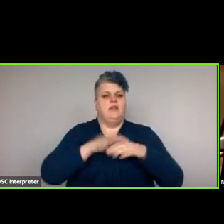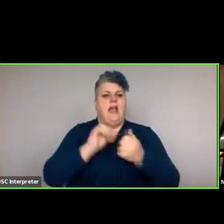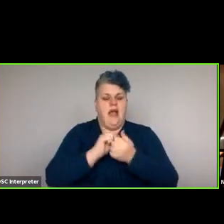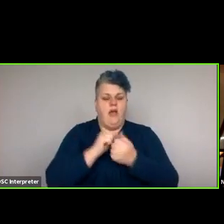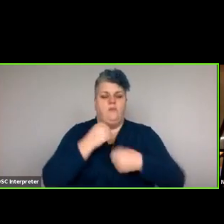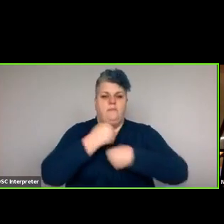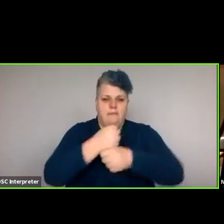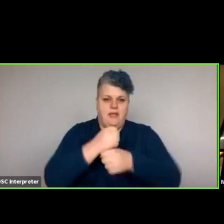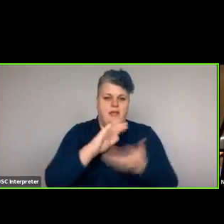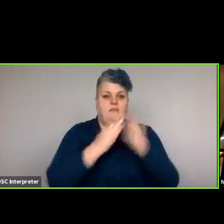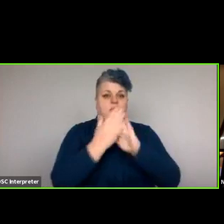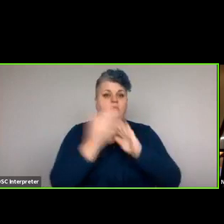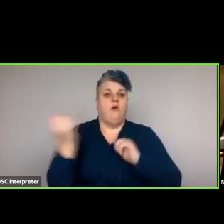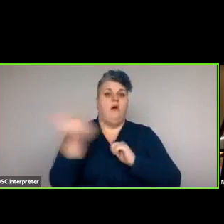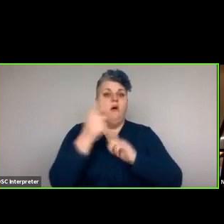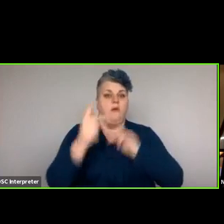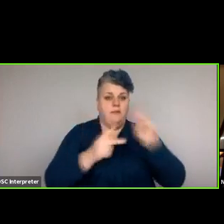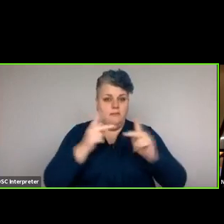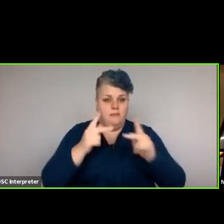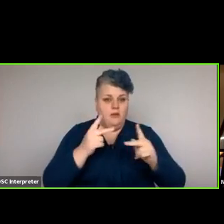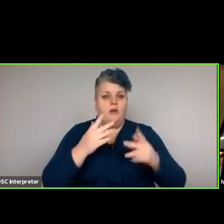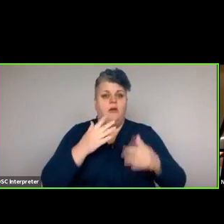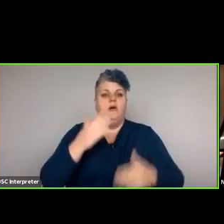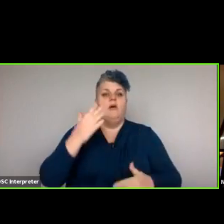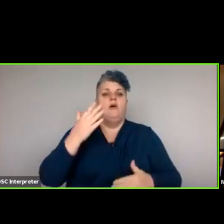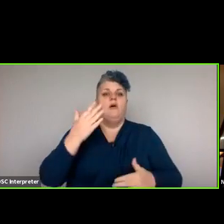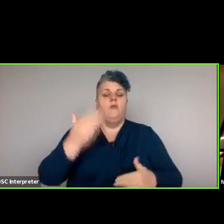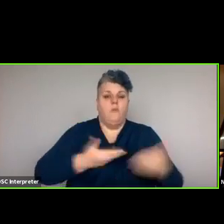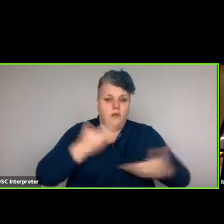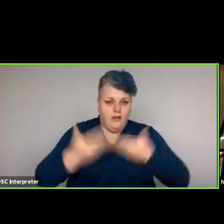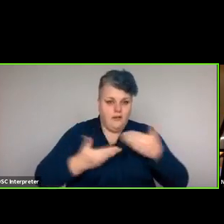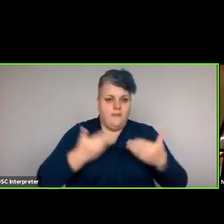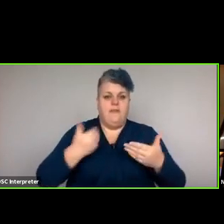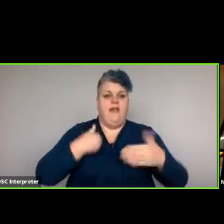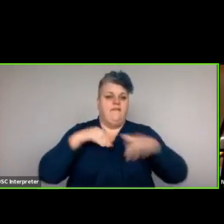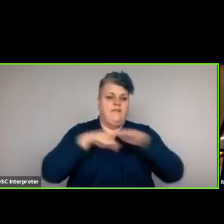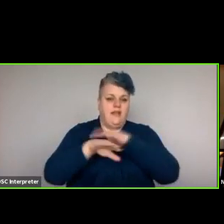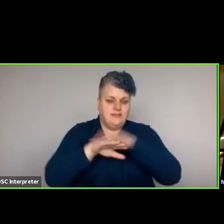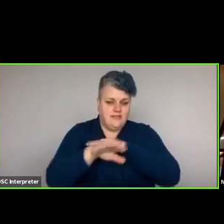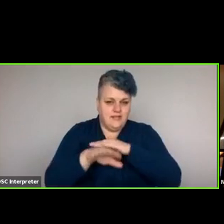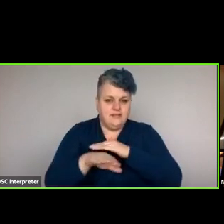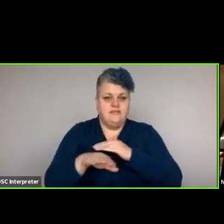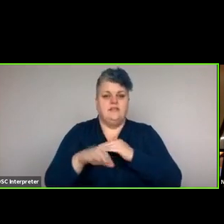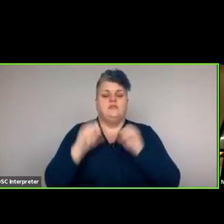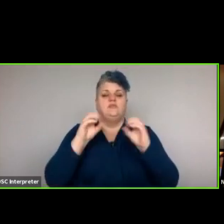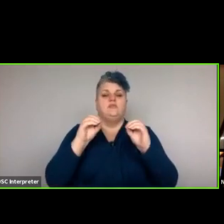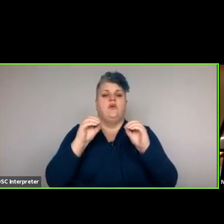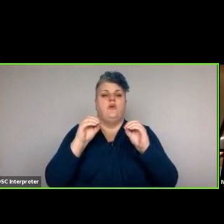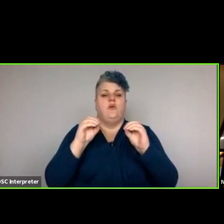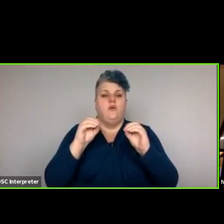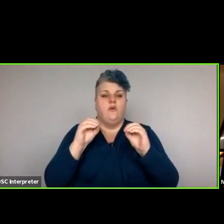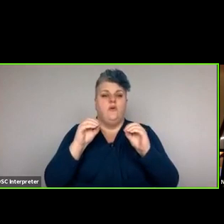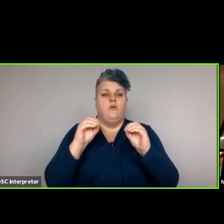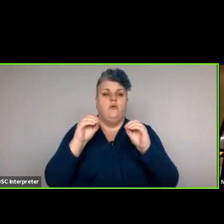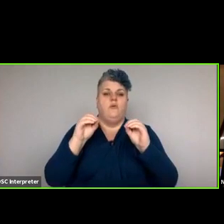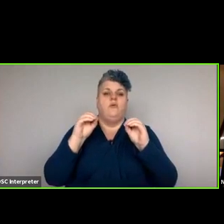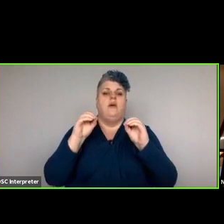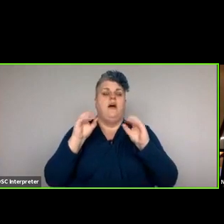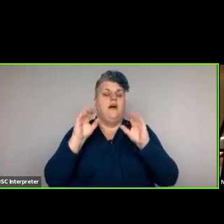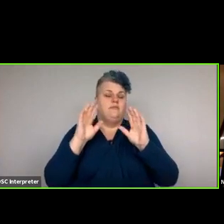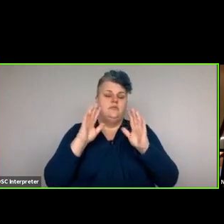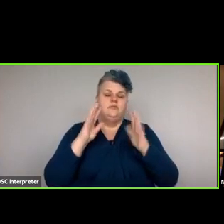are welcome, where all people have opportunity, where all people have access. And I'm grateful to my colleagues and to the people in